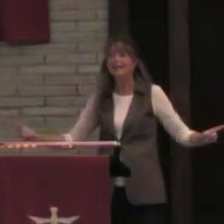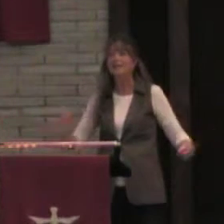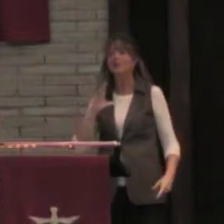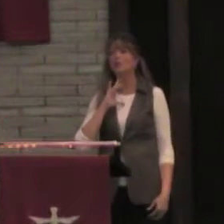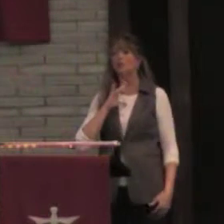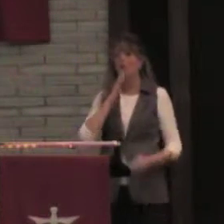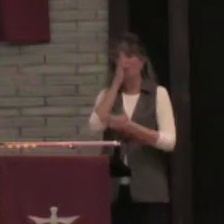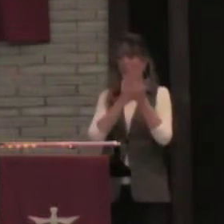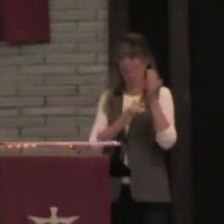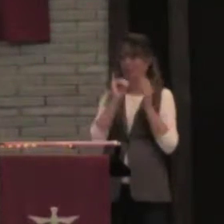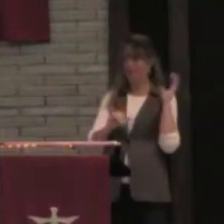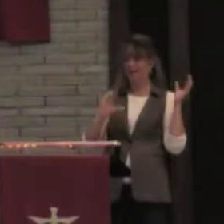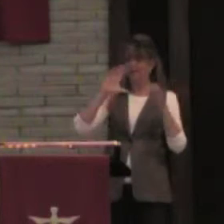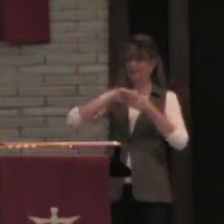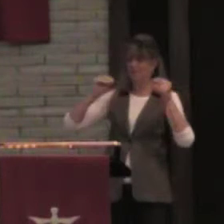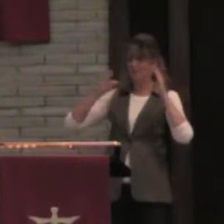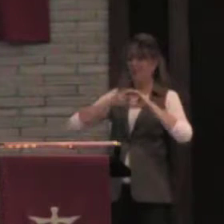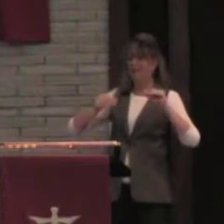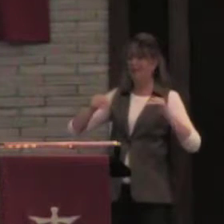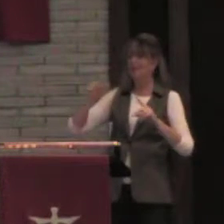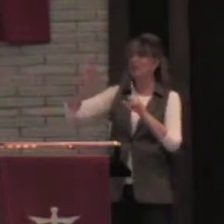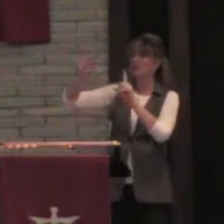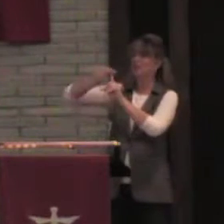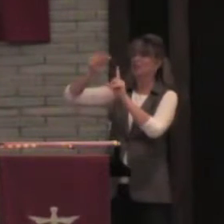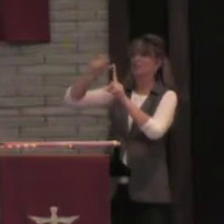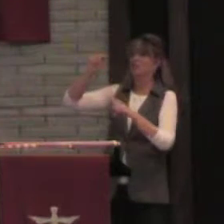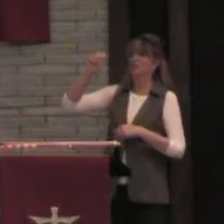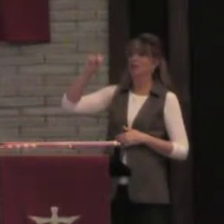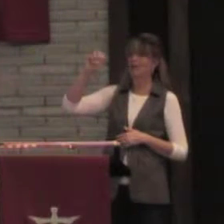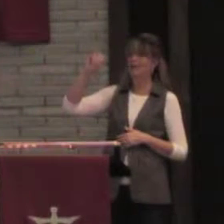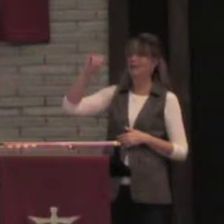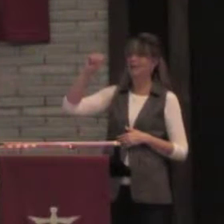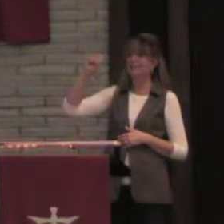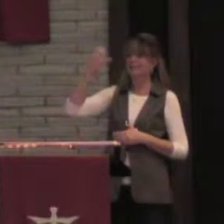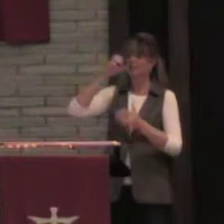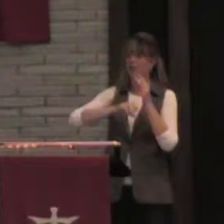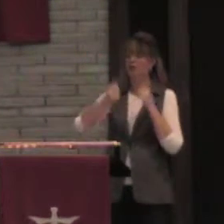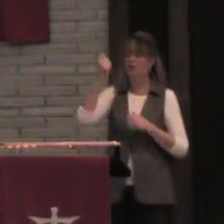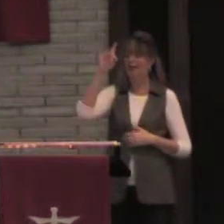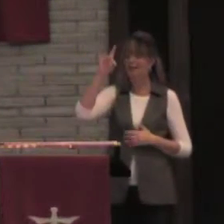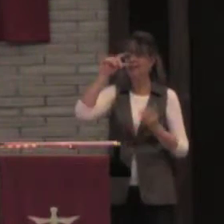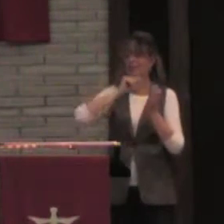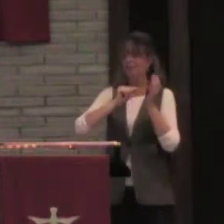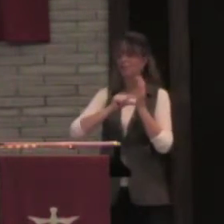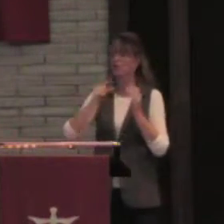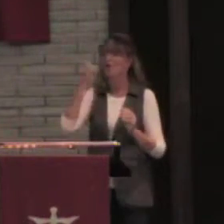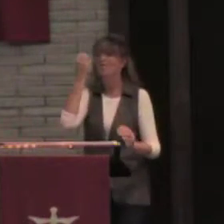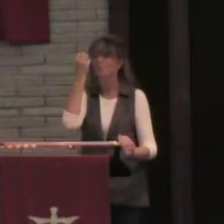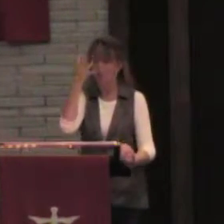But the cool part of that story is that in Genesis chapter 18,